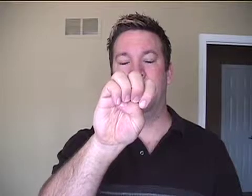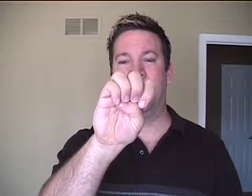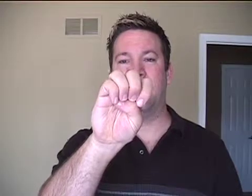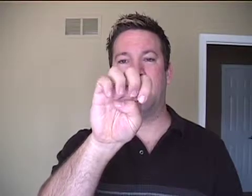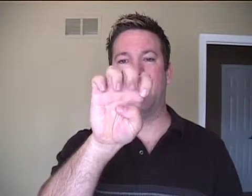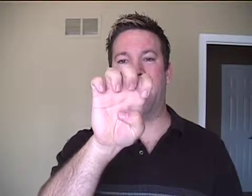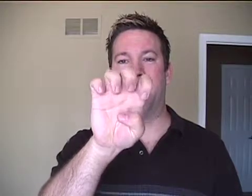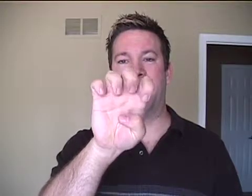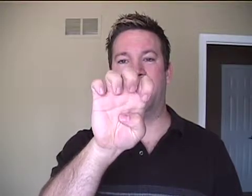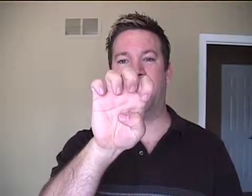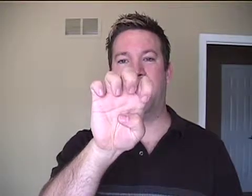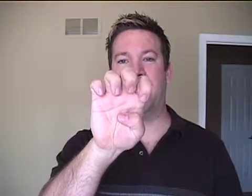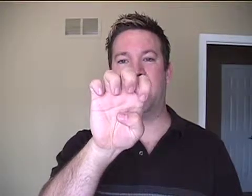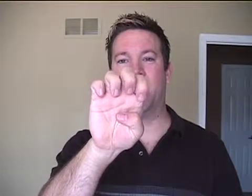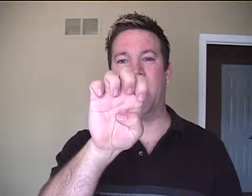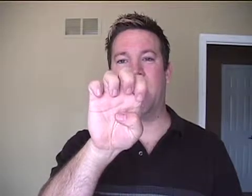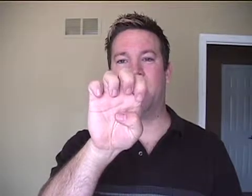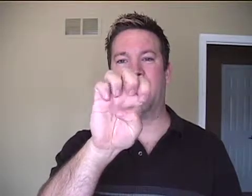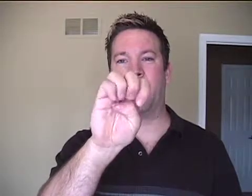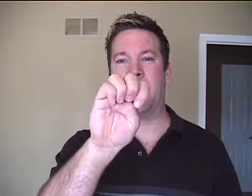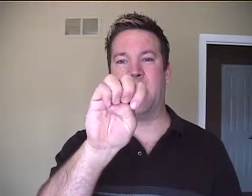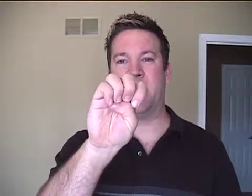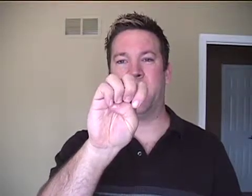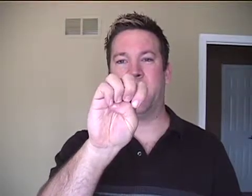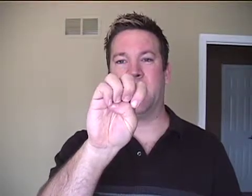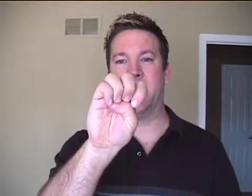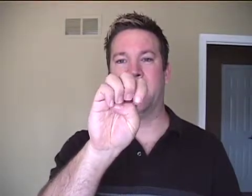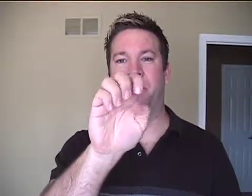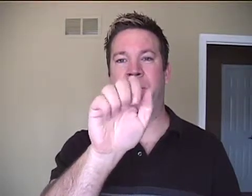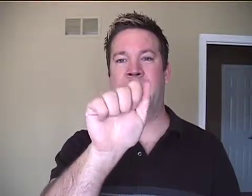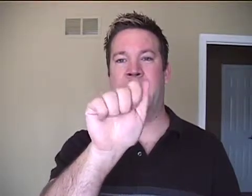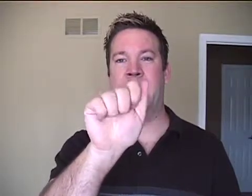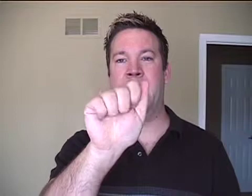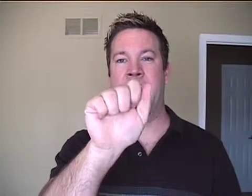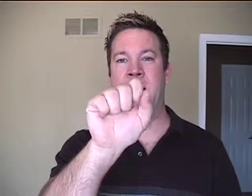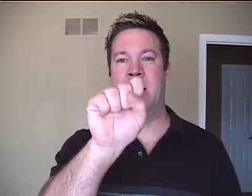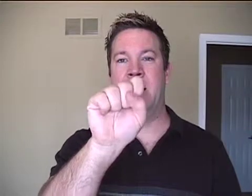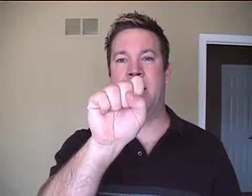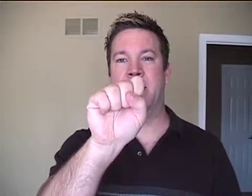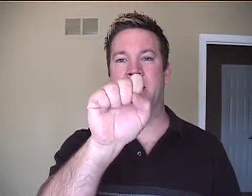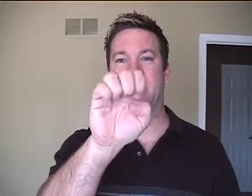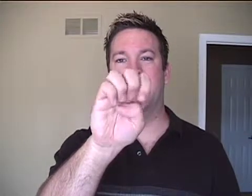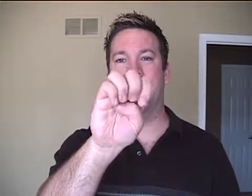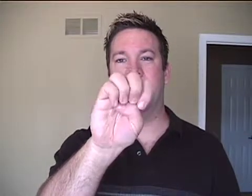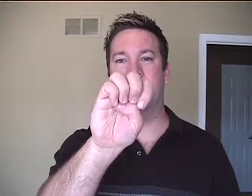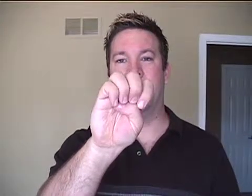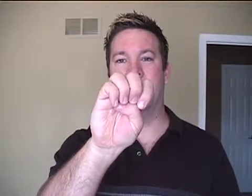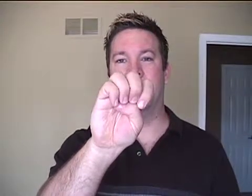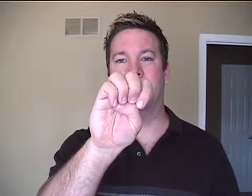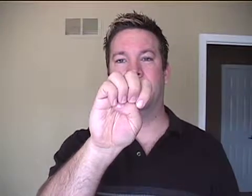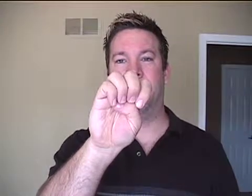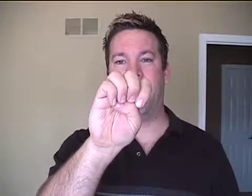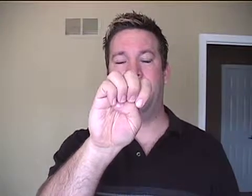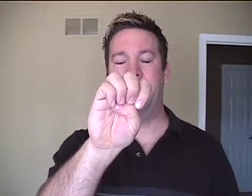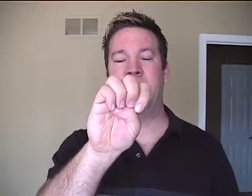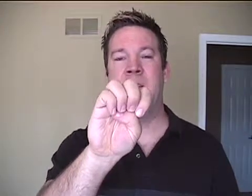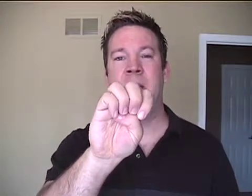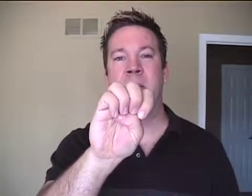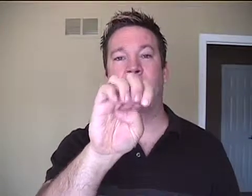Some people may do this for E. That's okay, but it's recommended that you do this. A, S, E. Okay? So we're up